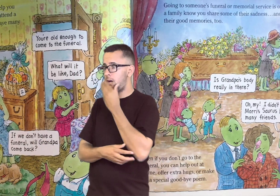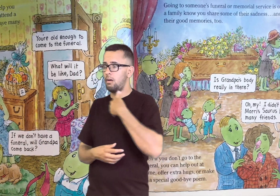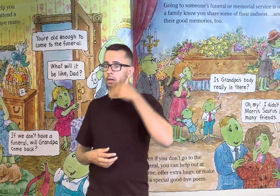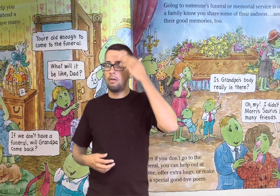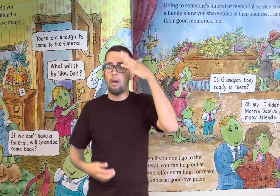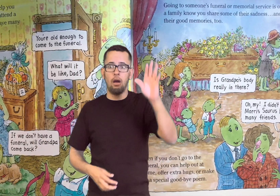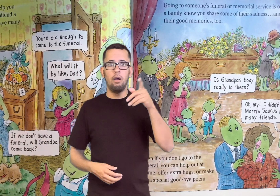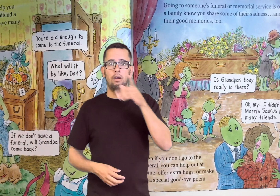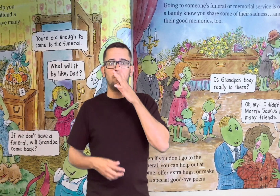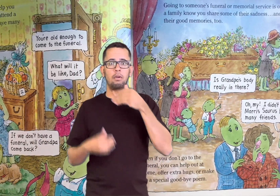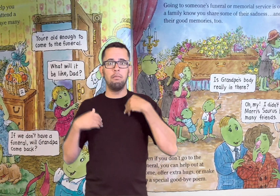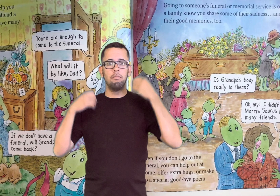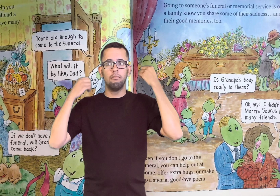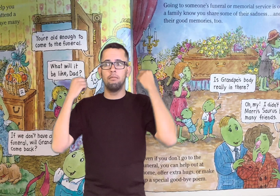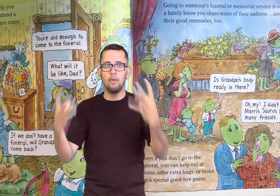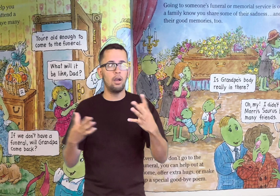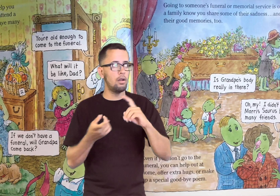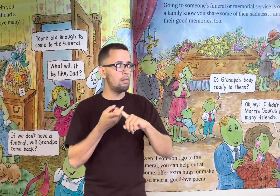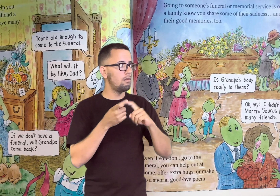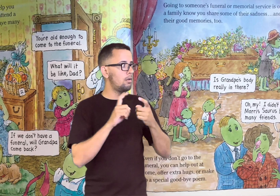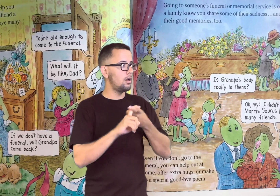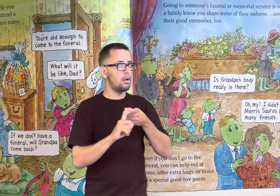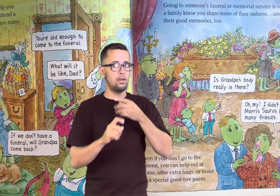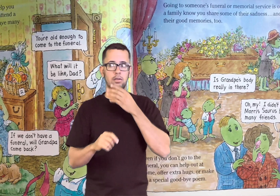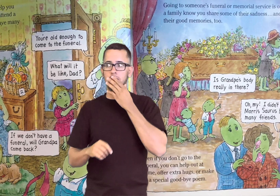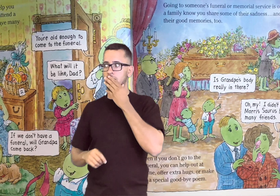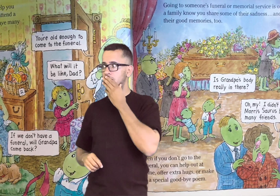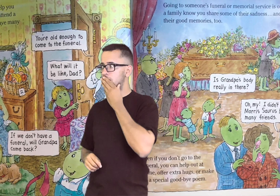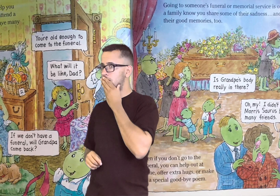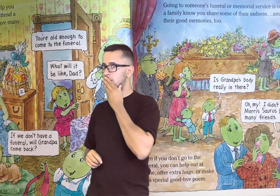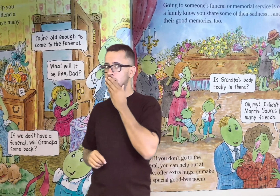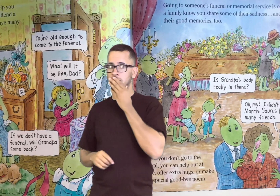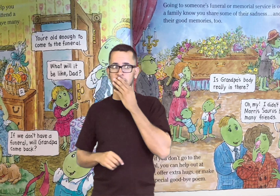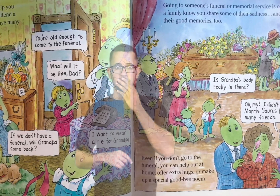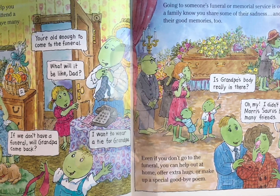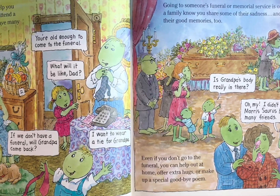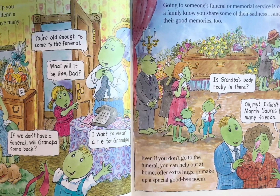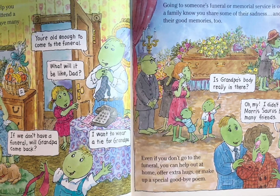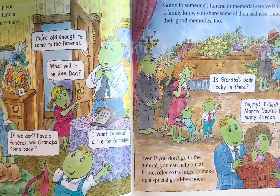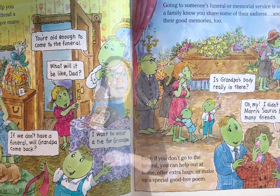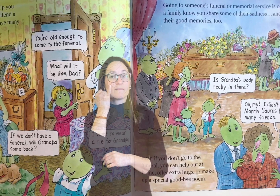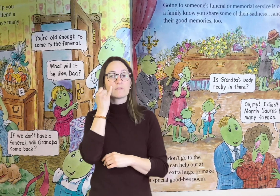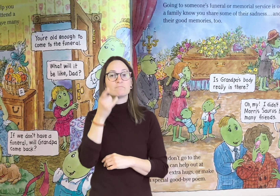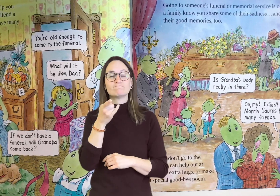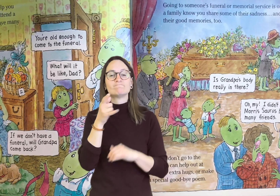Oh my, I didn't know Morsource had so many friends.